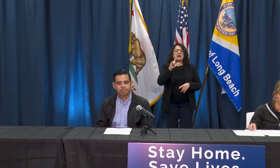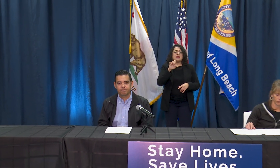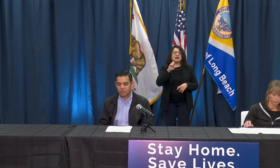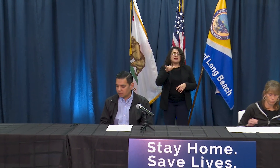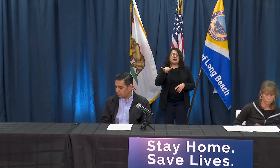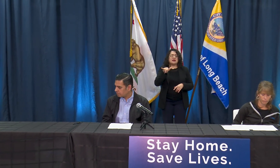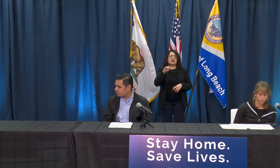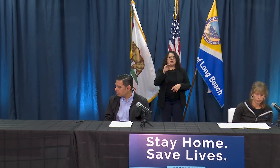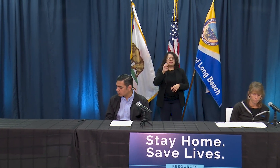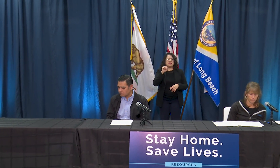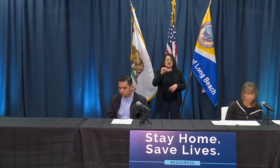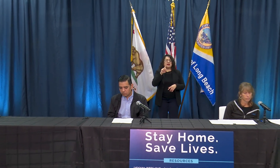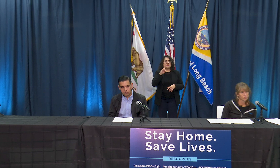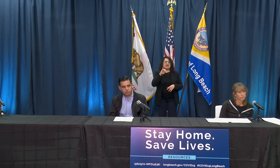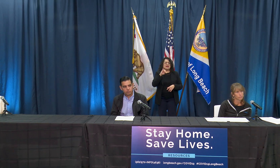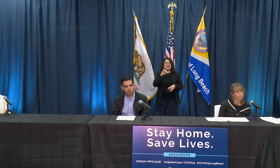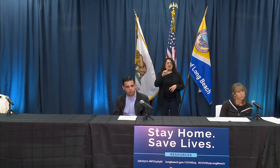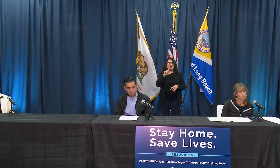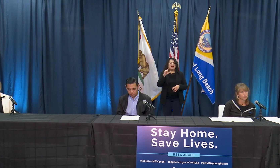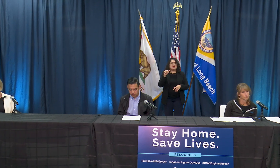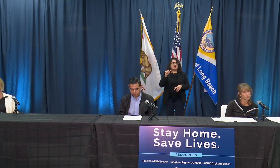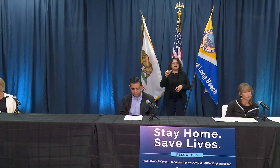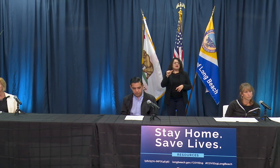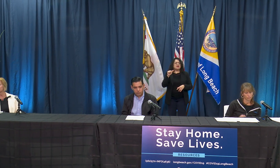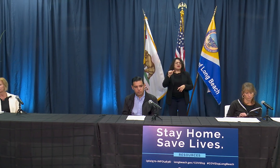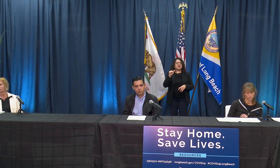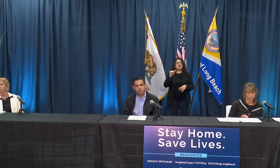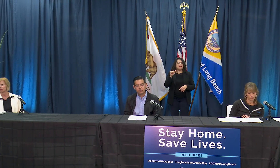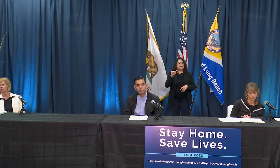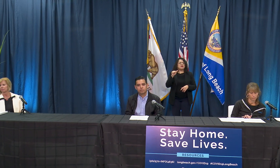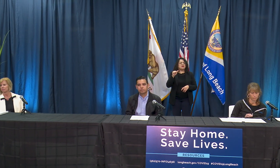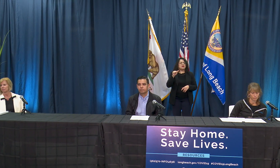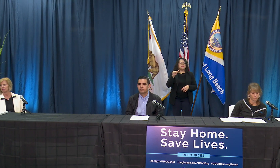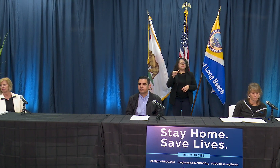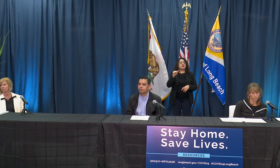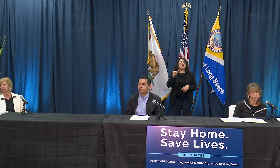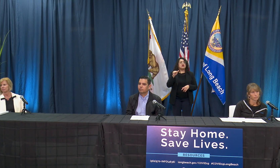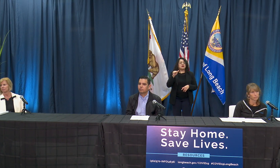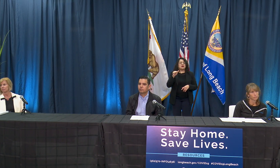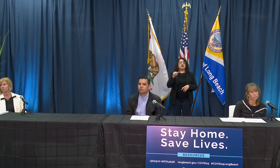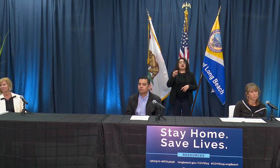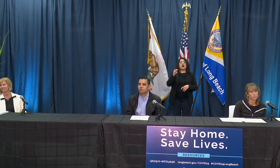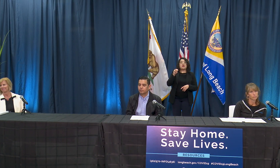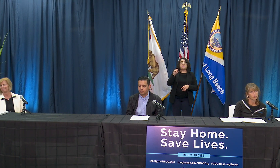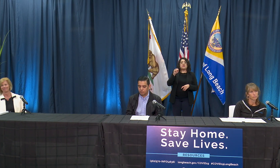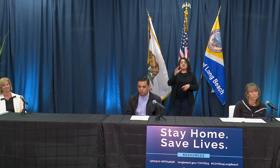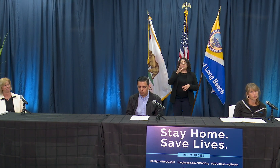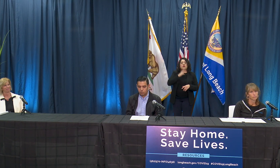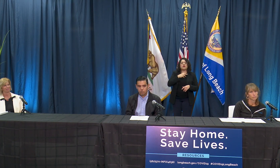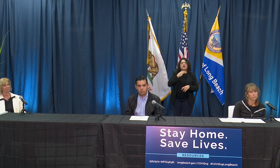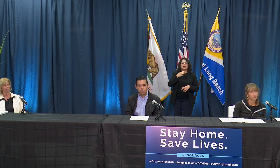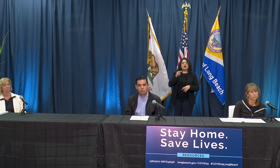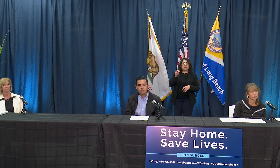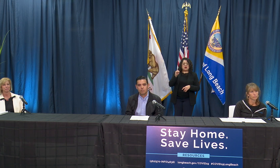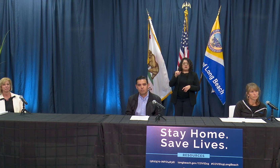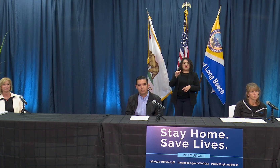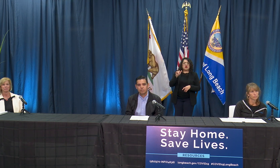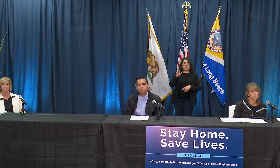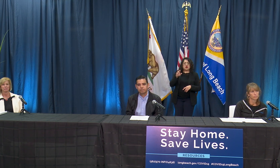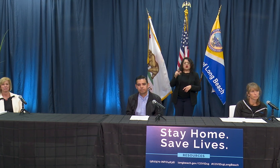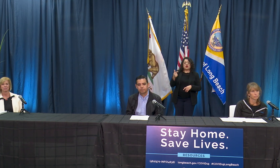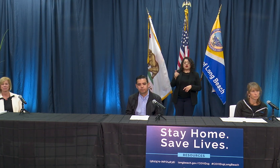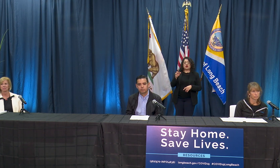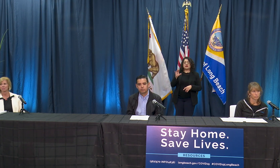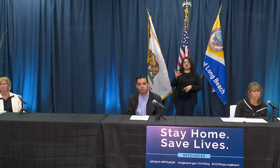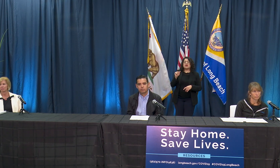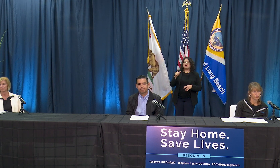Group. Haley, go ahead. This question is for Mayor Garcia. I